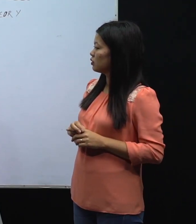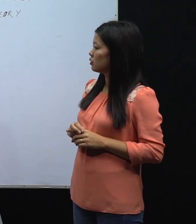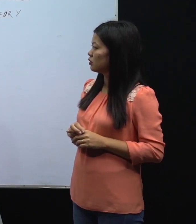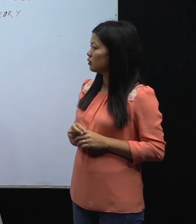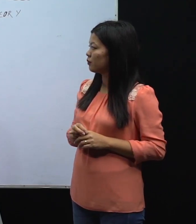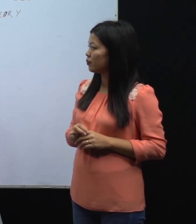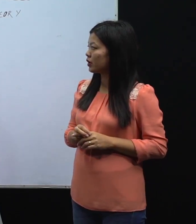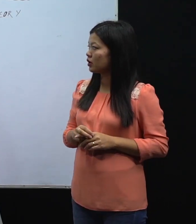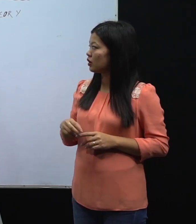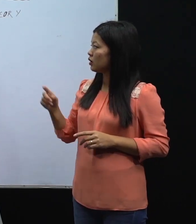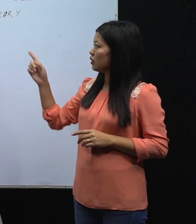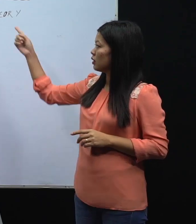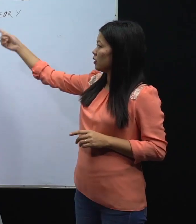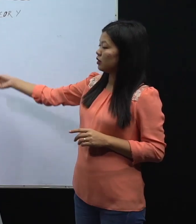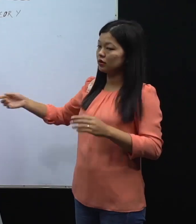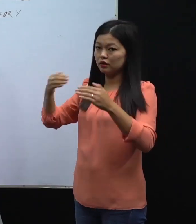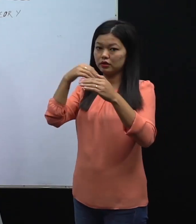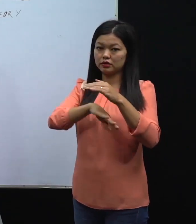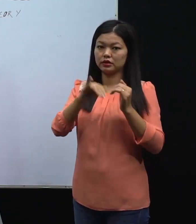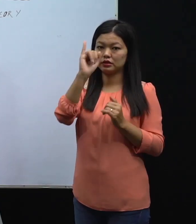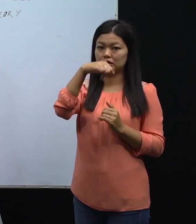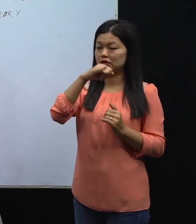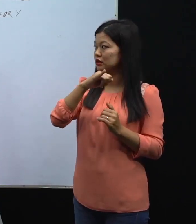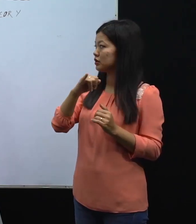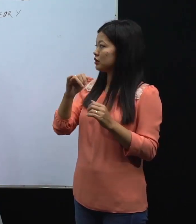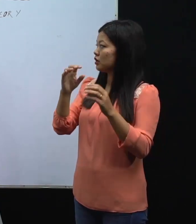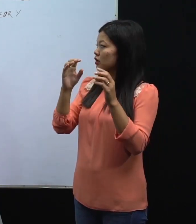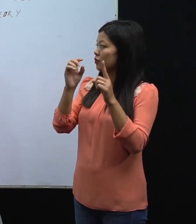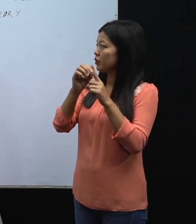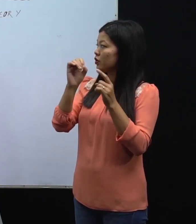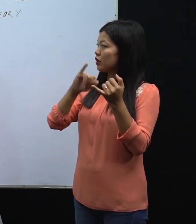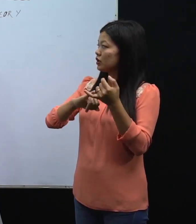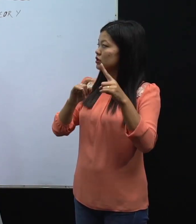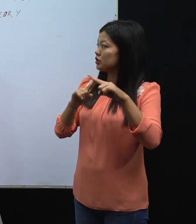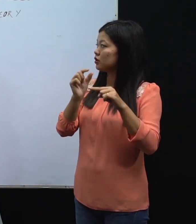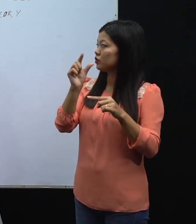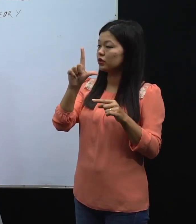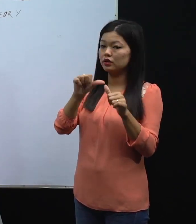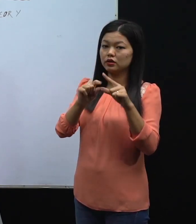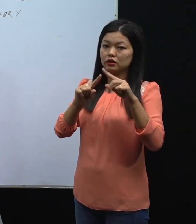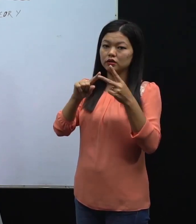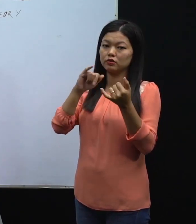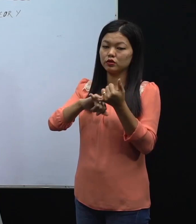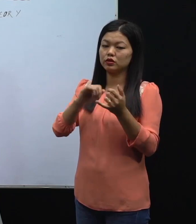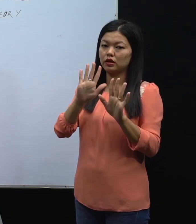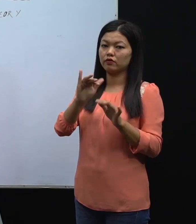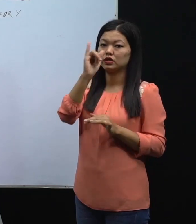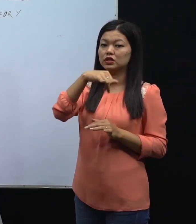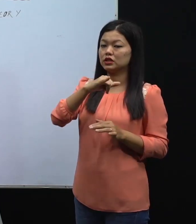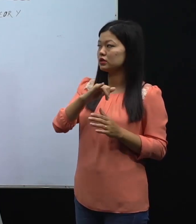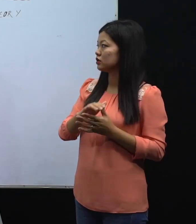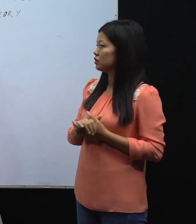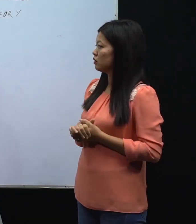So all the postulates are important. Clear? So now the first postulate about this Dalton atomic theory